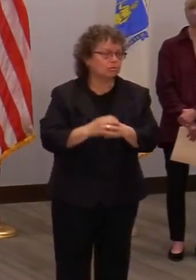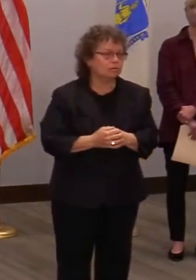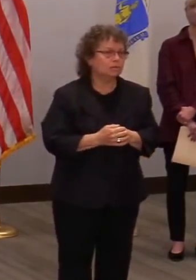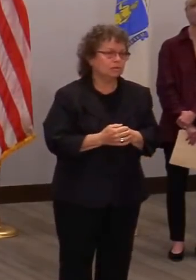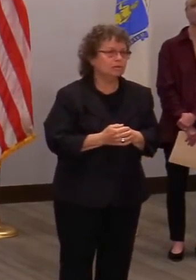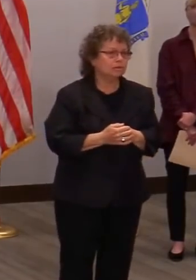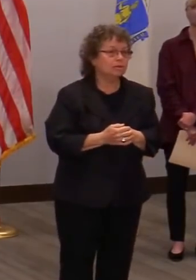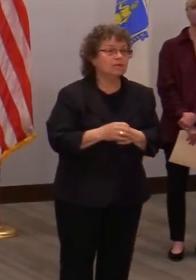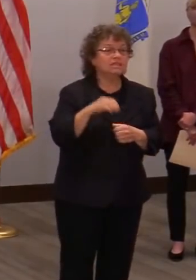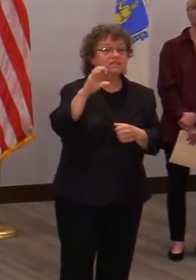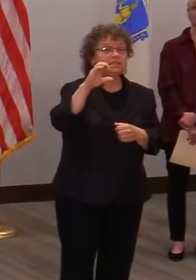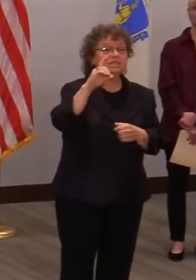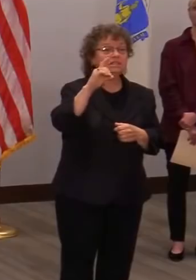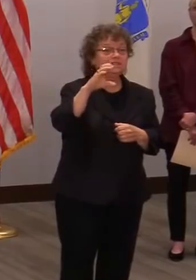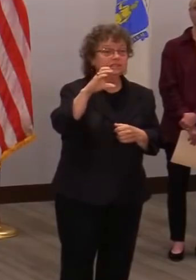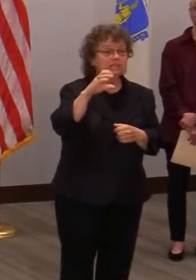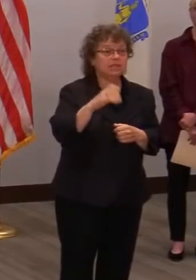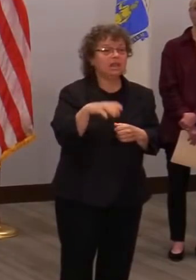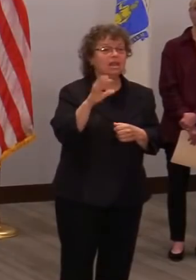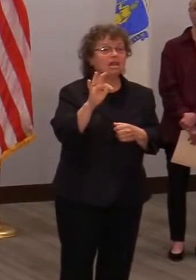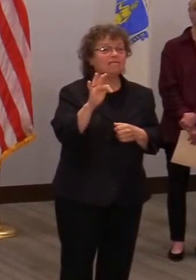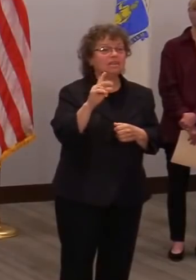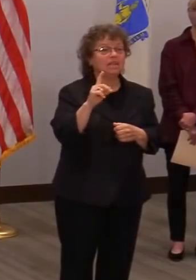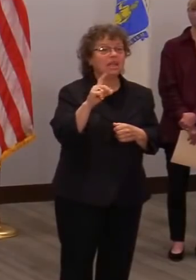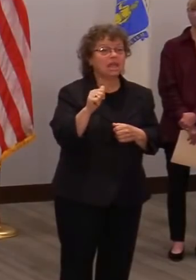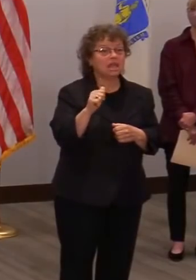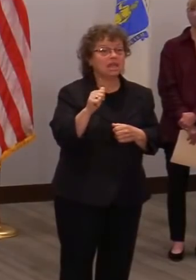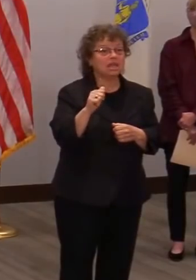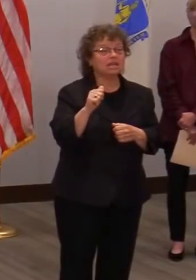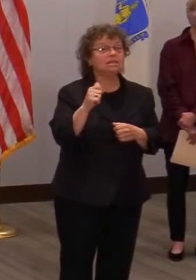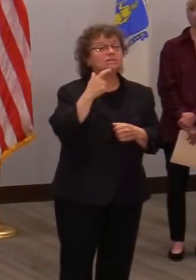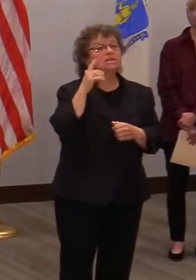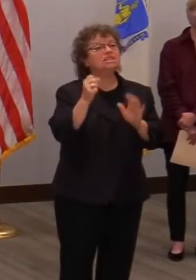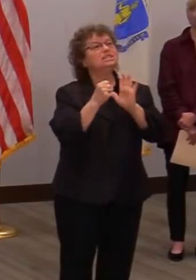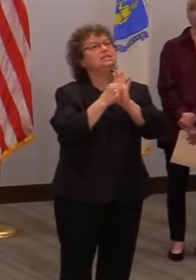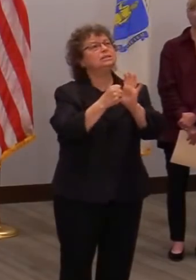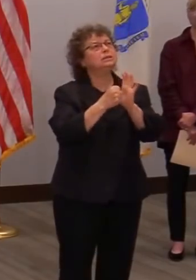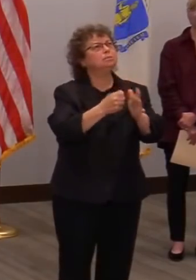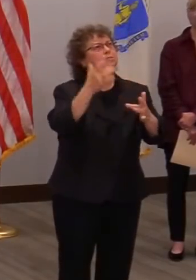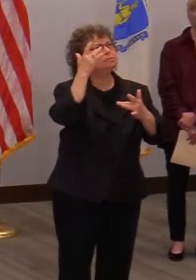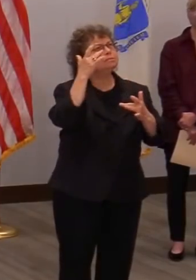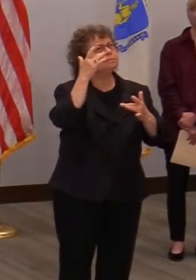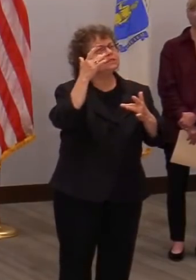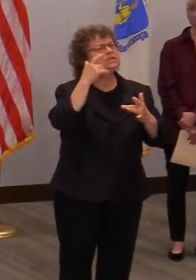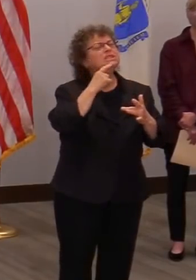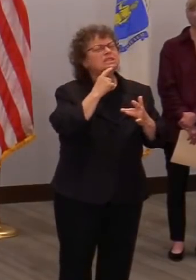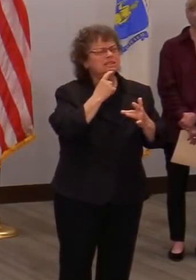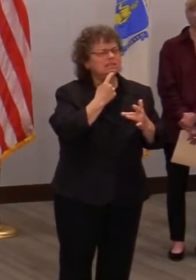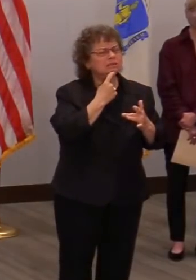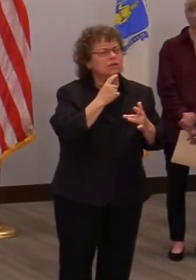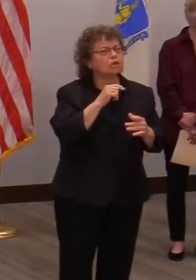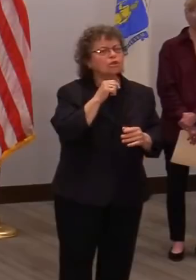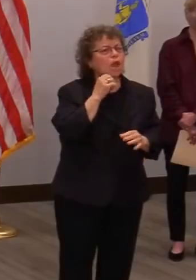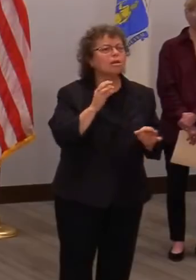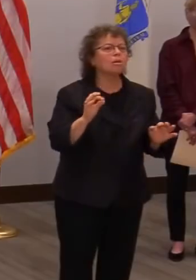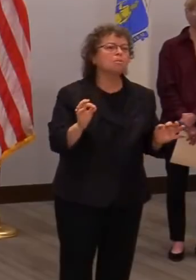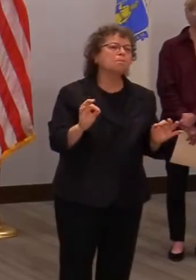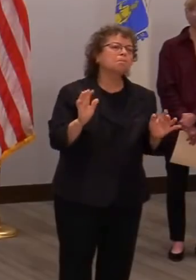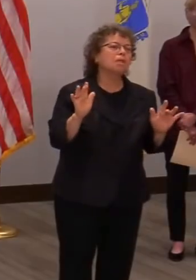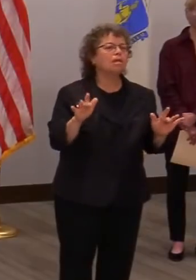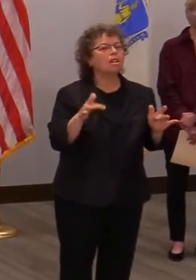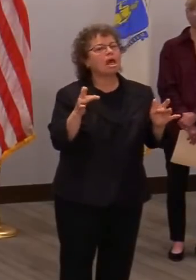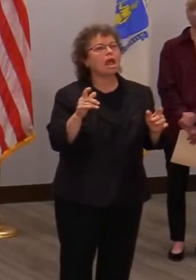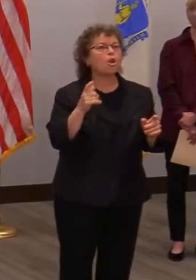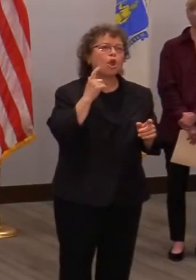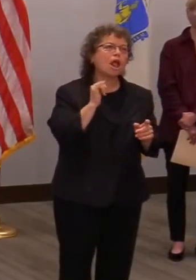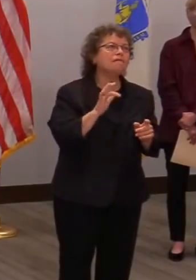According to the CDC and the FDA, severe symptoms, not mild flu-like symptoms, have